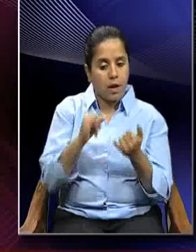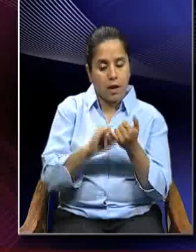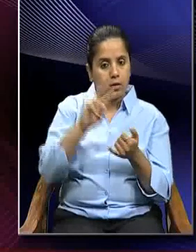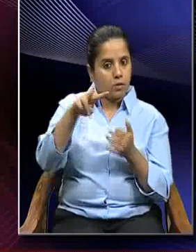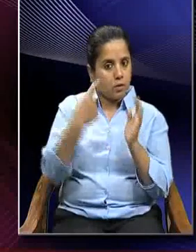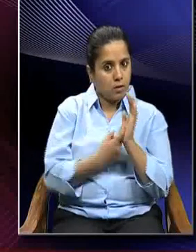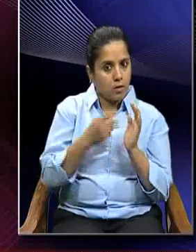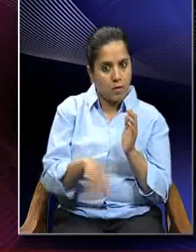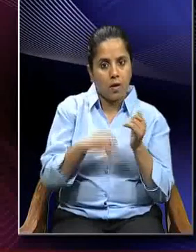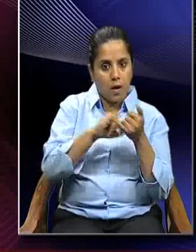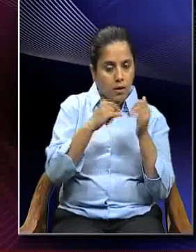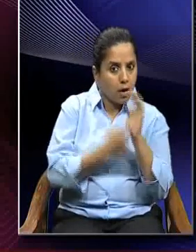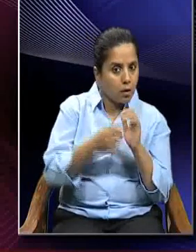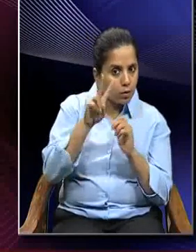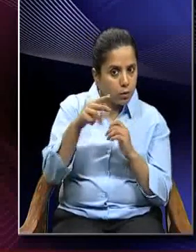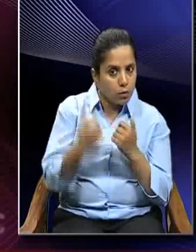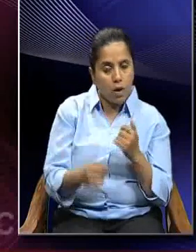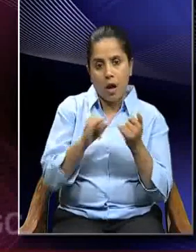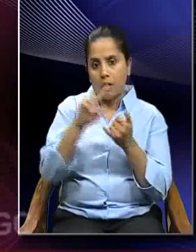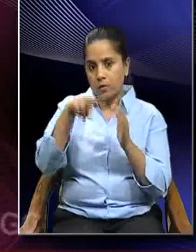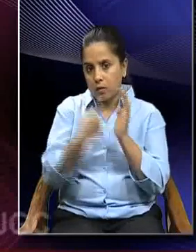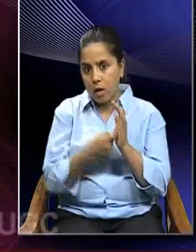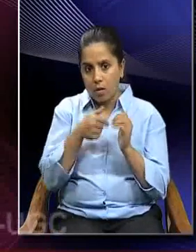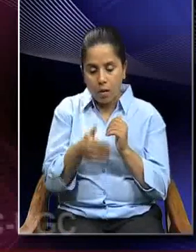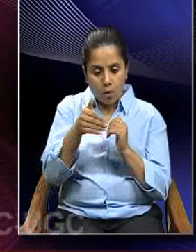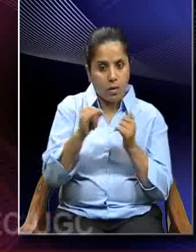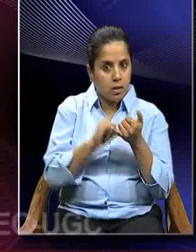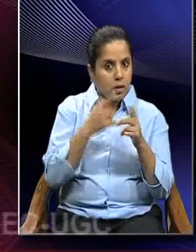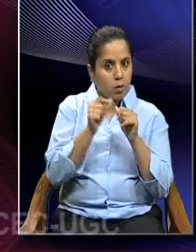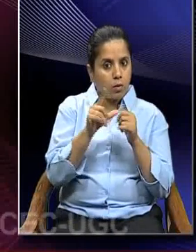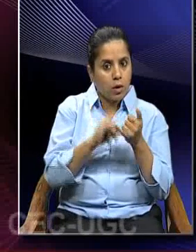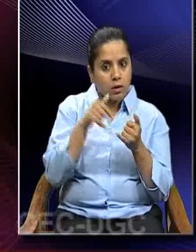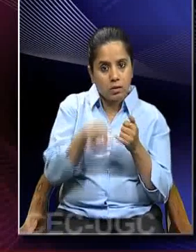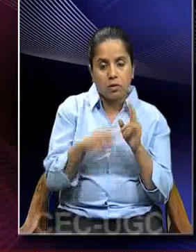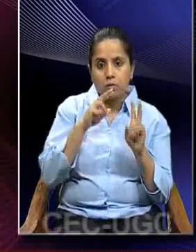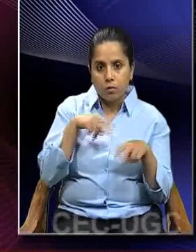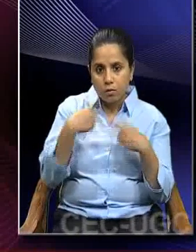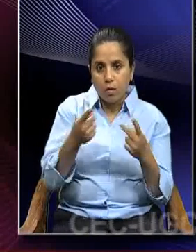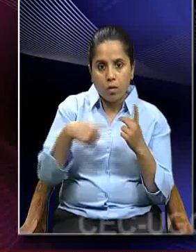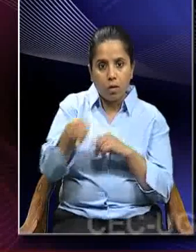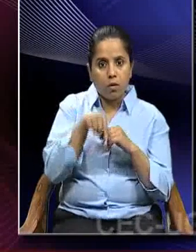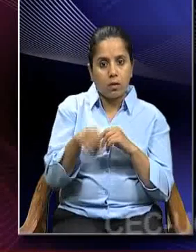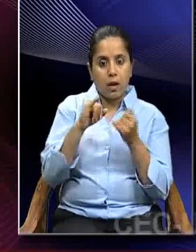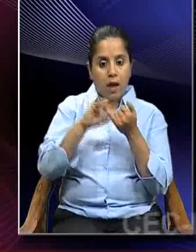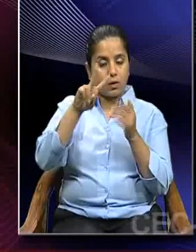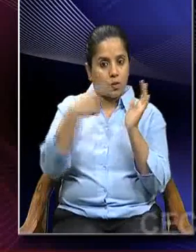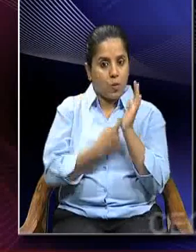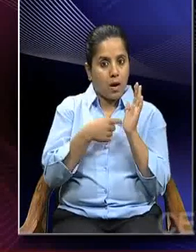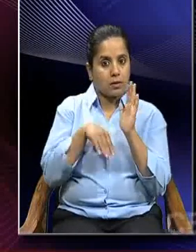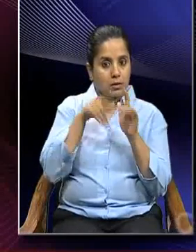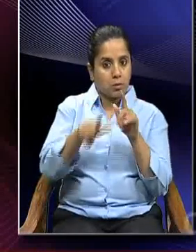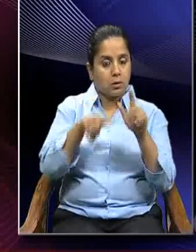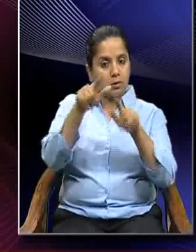from SR to SVR. If you start your journey from stimulus response and then you reach to the level of SVR step